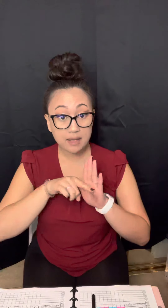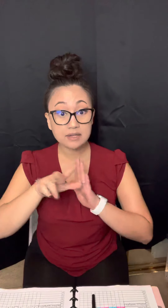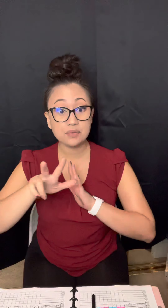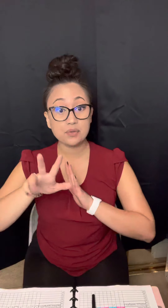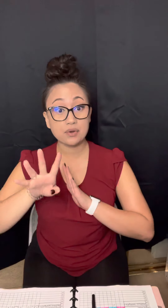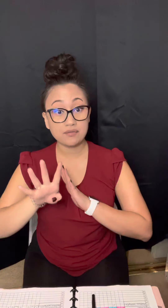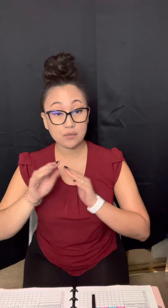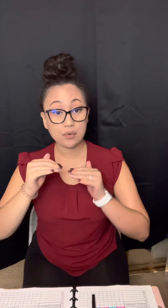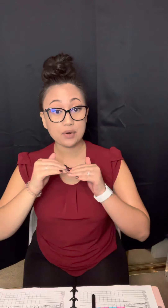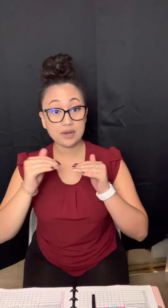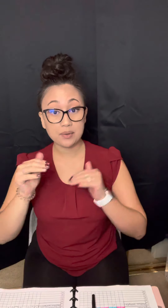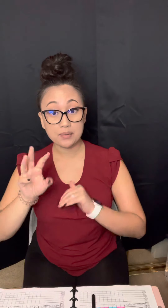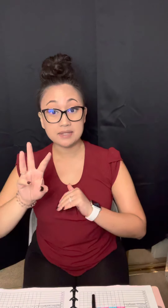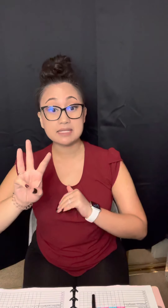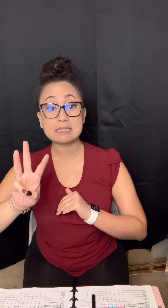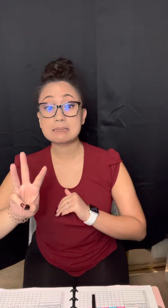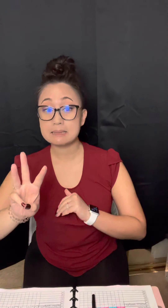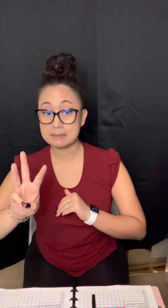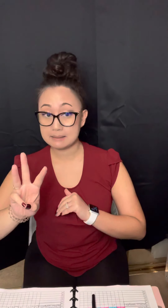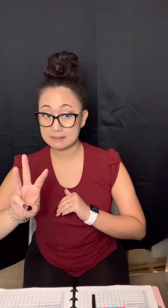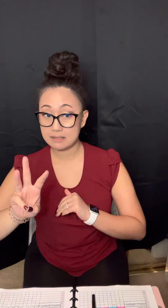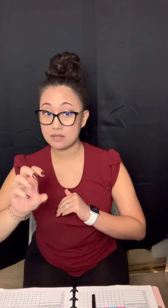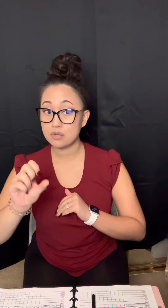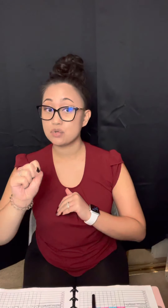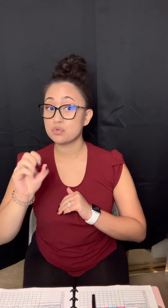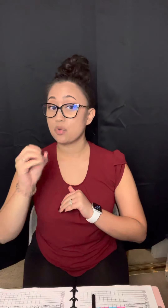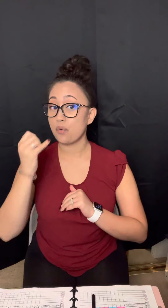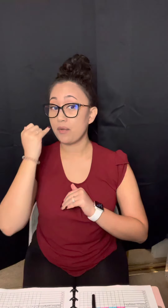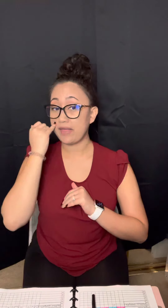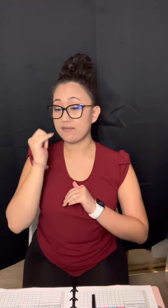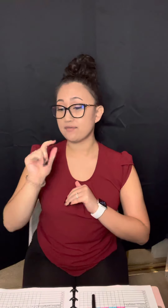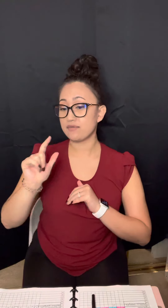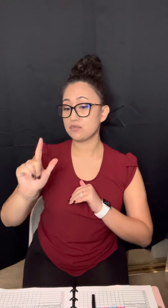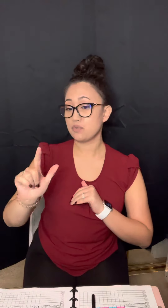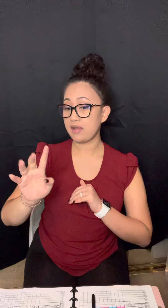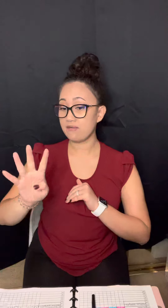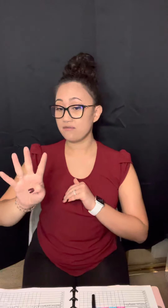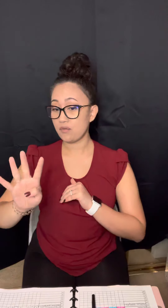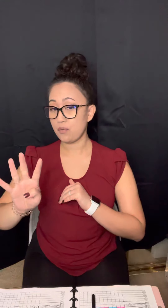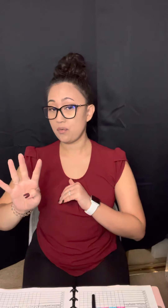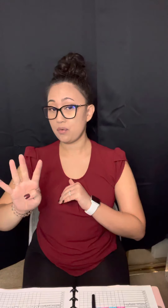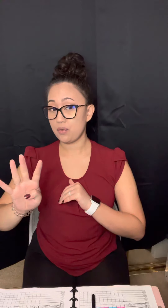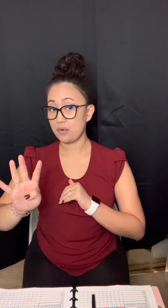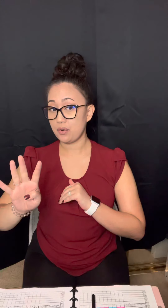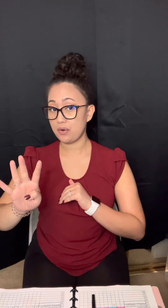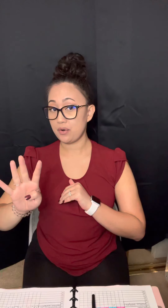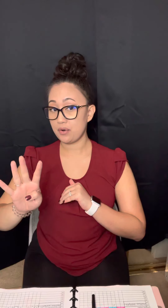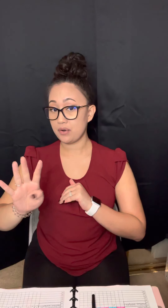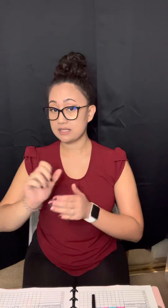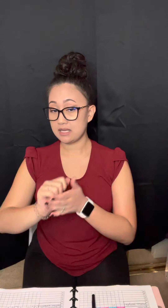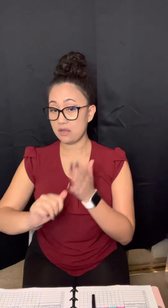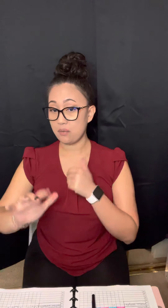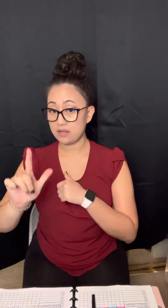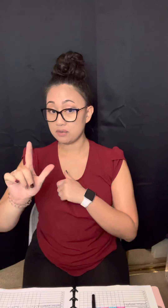6, Orion. So if you took away 24, it would equal 16. Very good. You got to the 6, though. Very